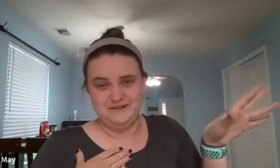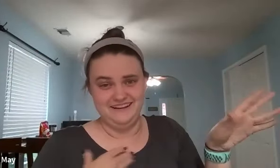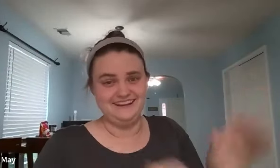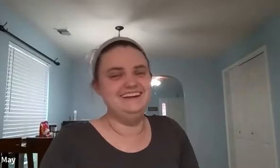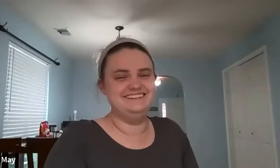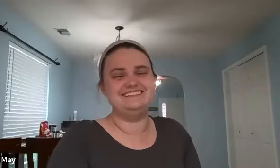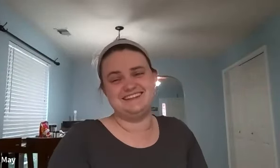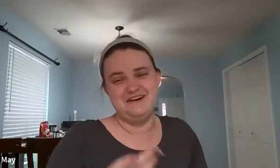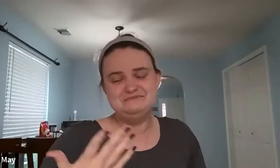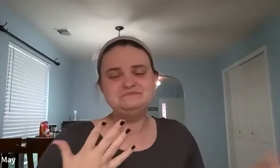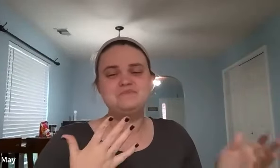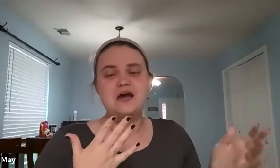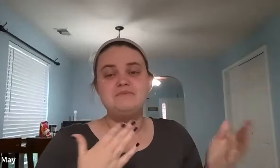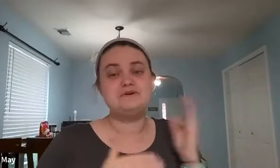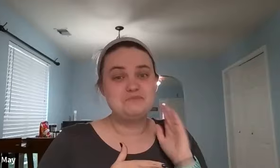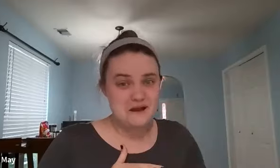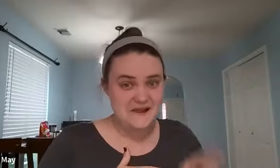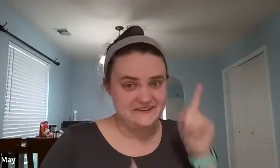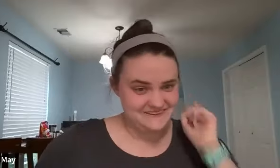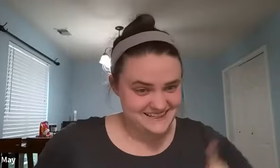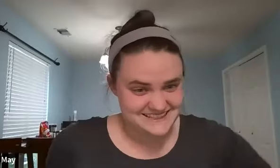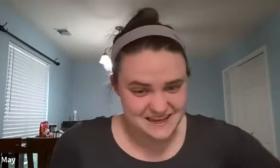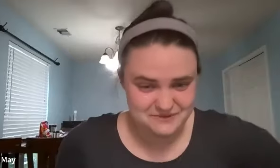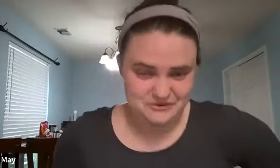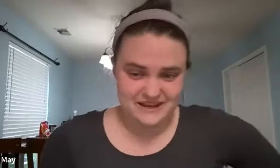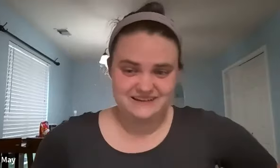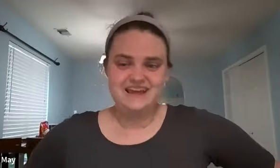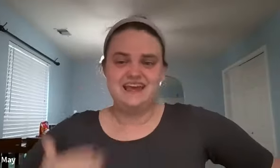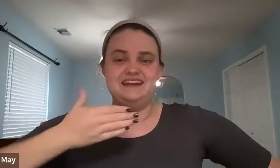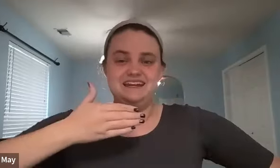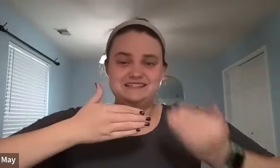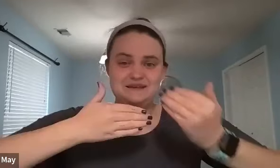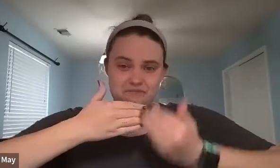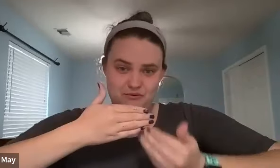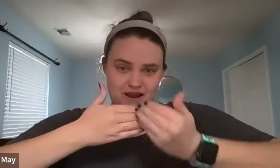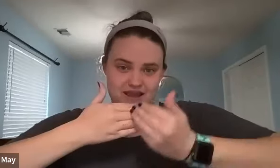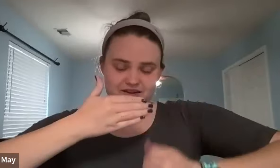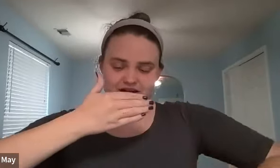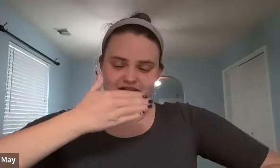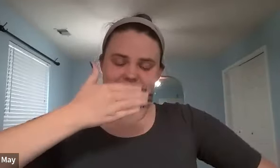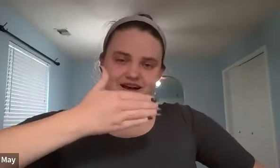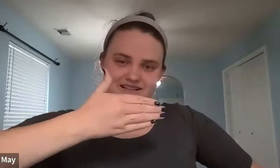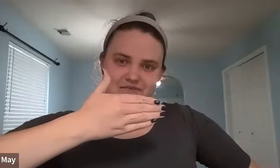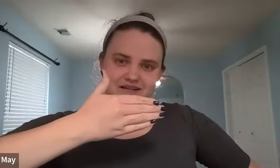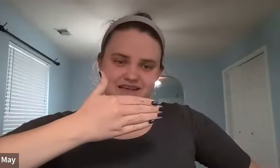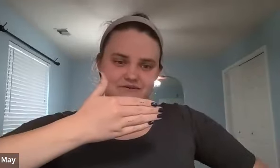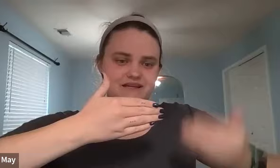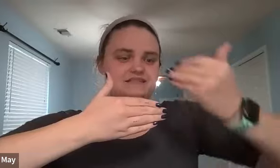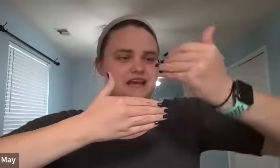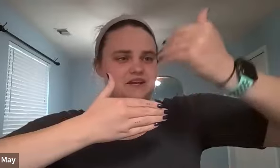fingerspelling it. So for bread, there is a sign for bread, and it is bread. You're going to have your non-dominant sideways, and you're